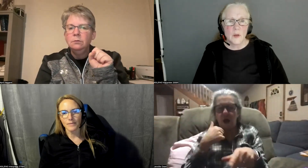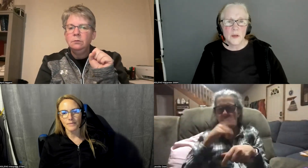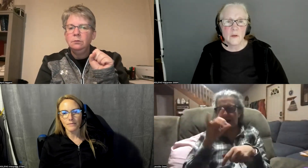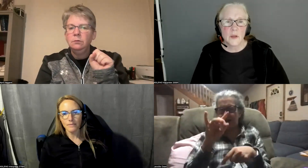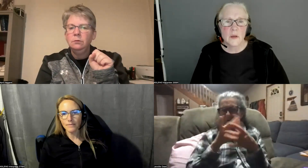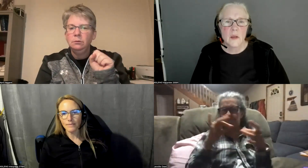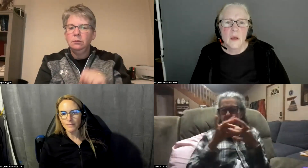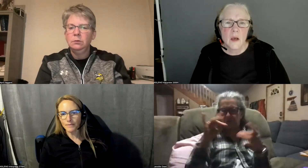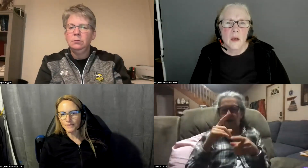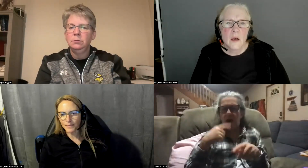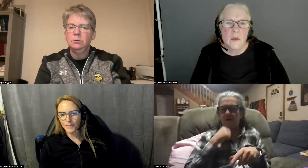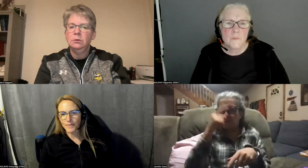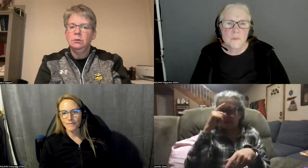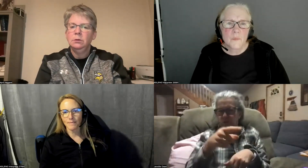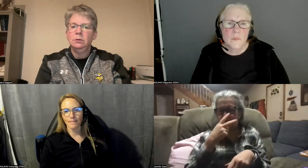Okay, but hold on.